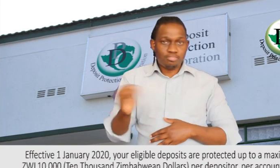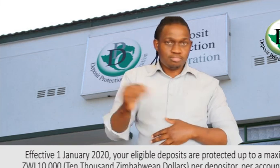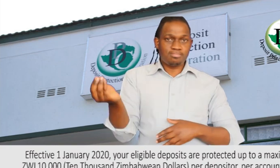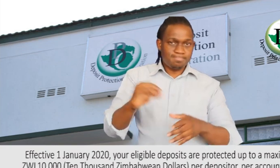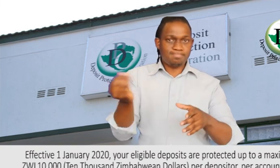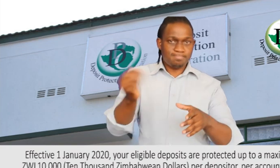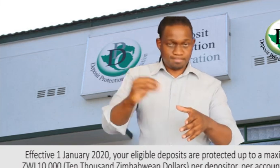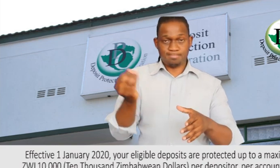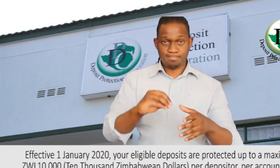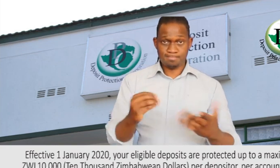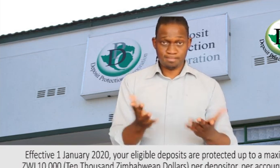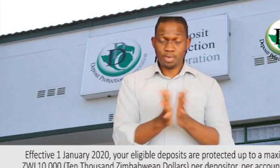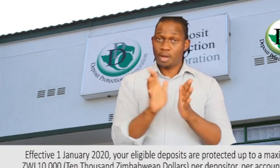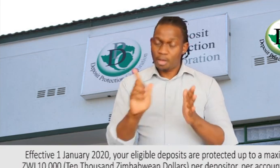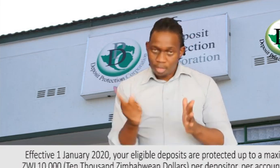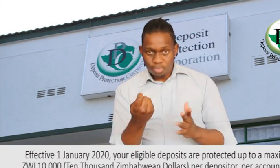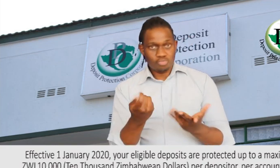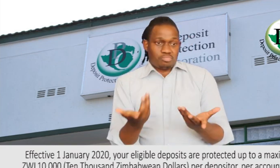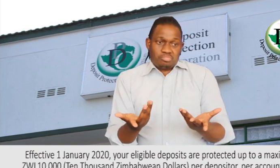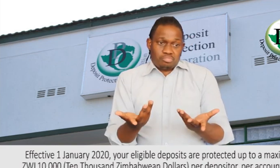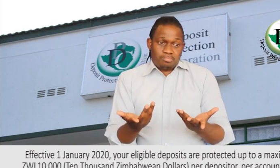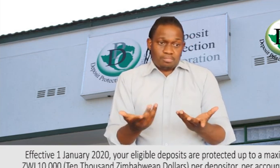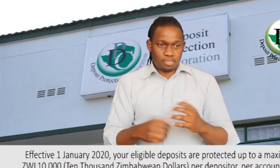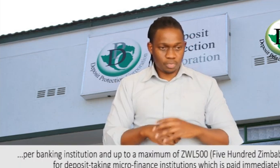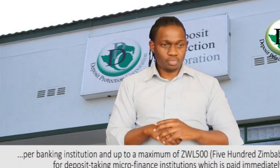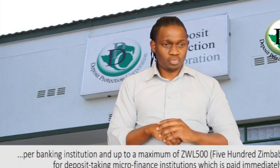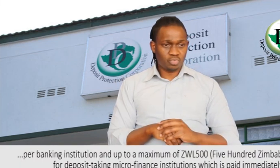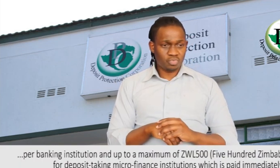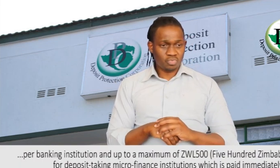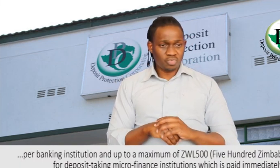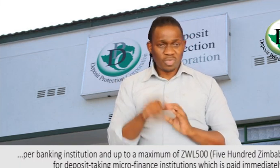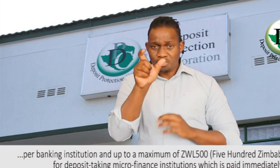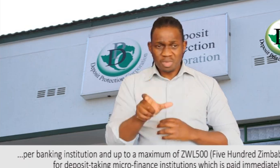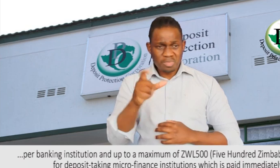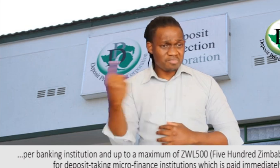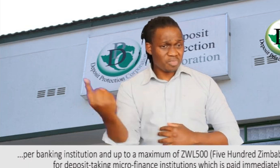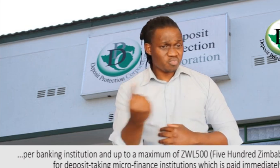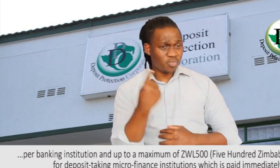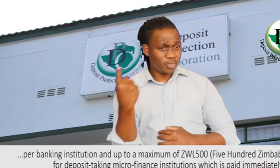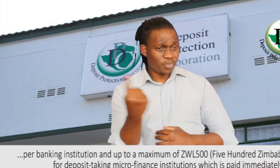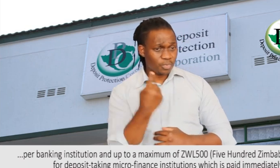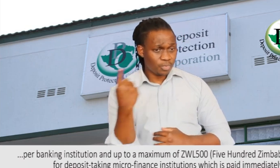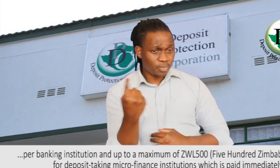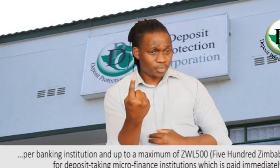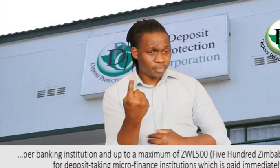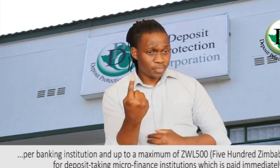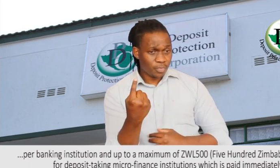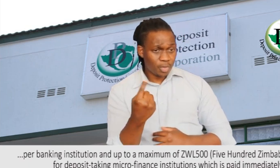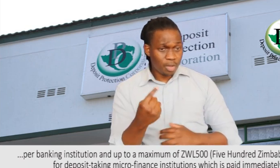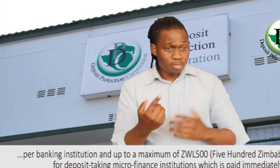ZWL 10,000 Zimbabwean dollars per depositor, per account type, per banking